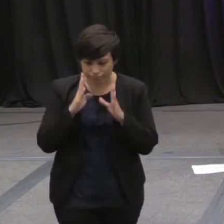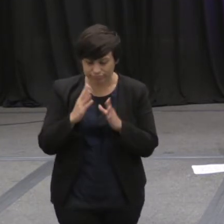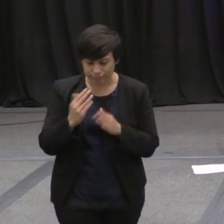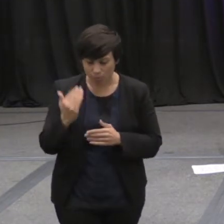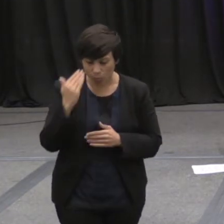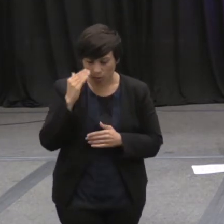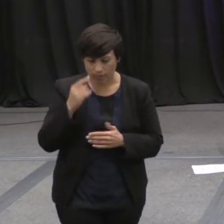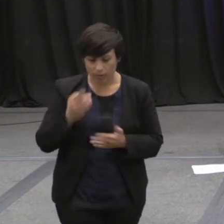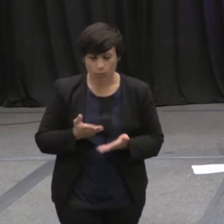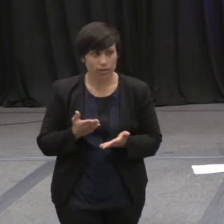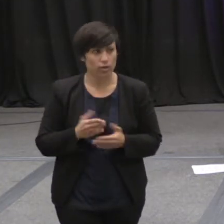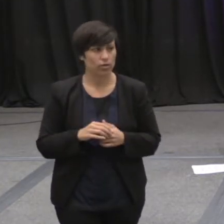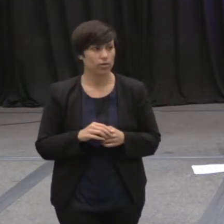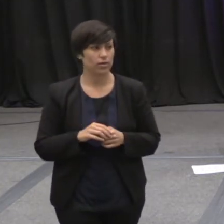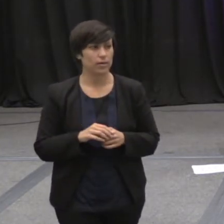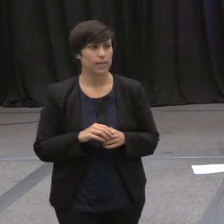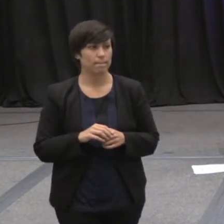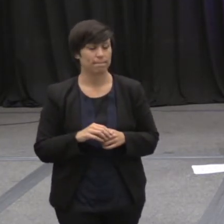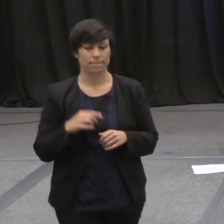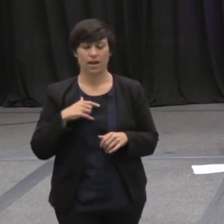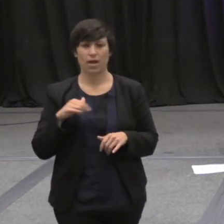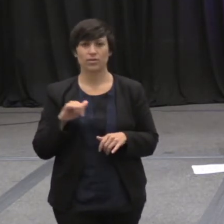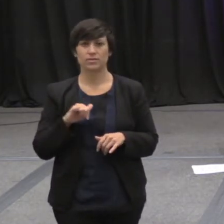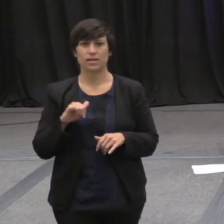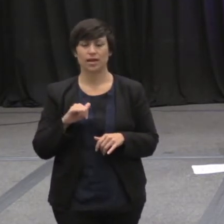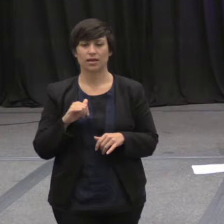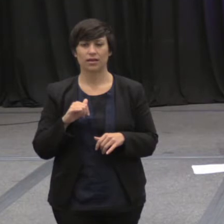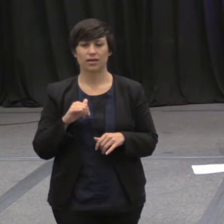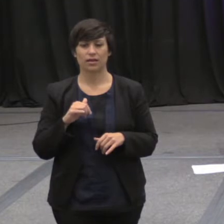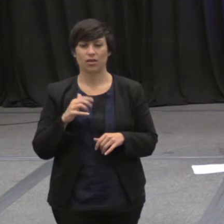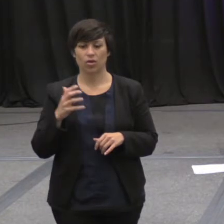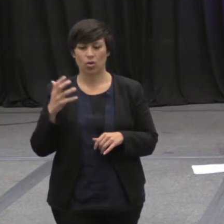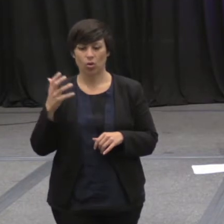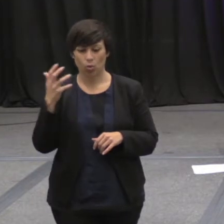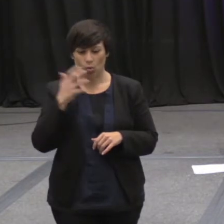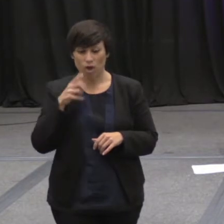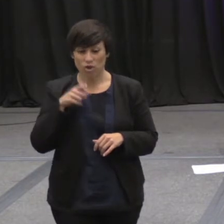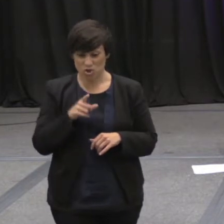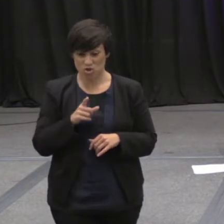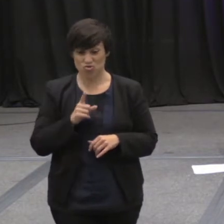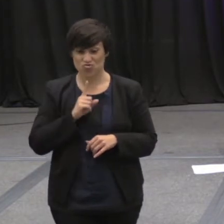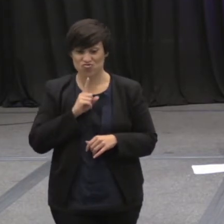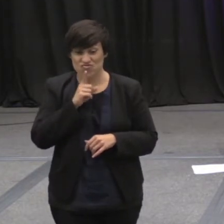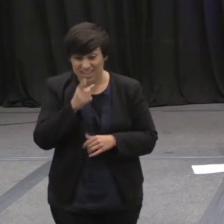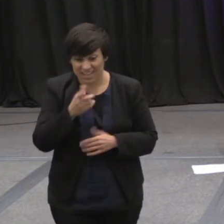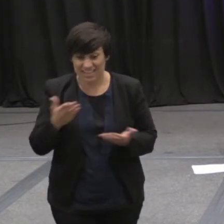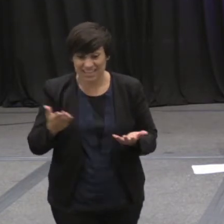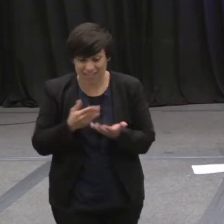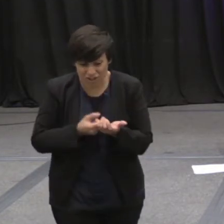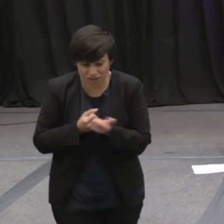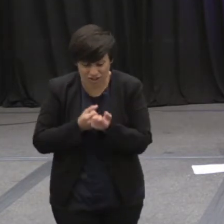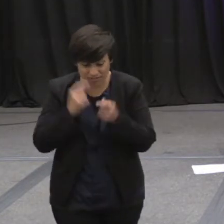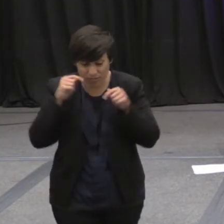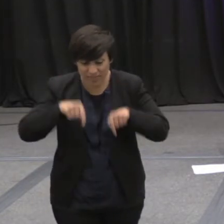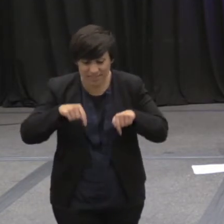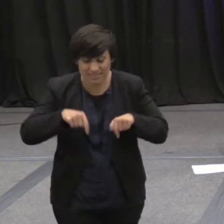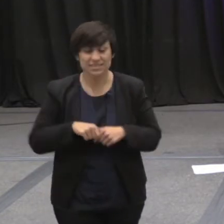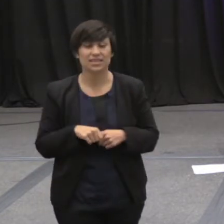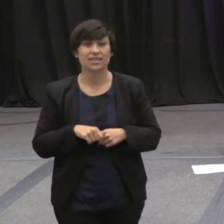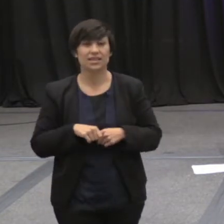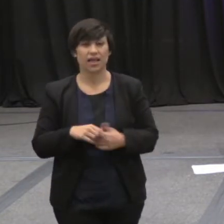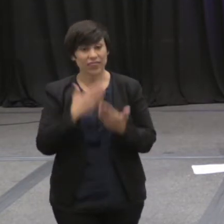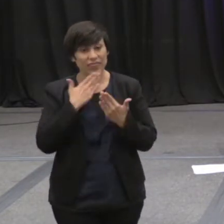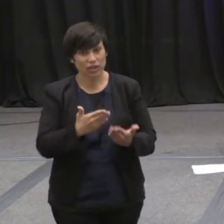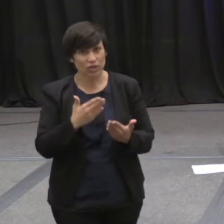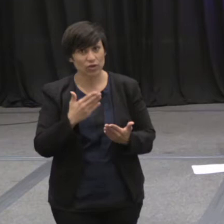And I was like, wow, you're really here for this. And